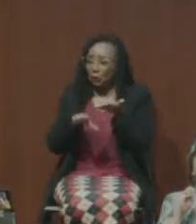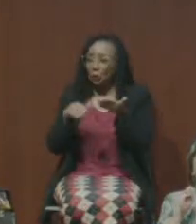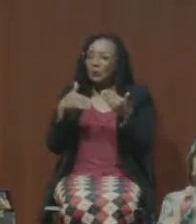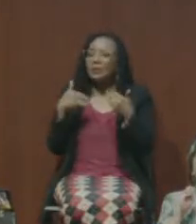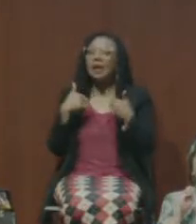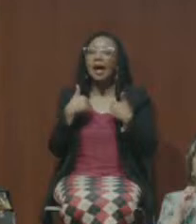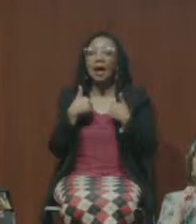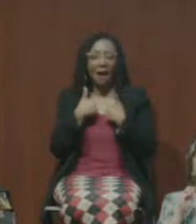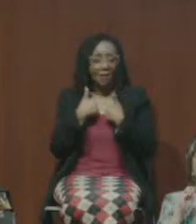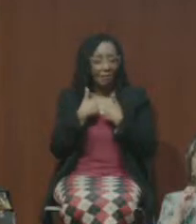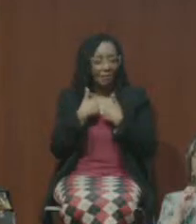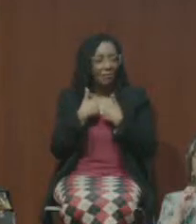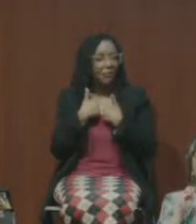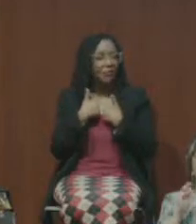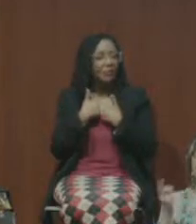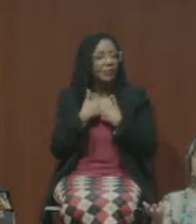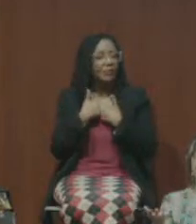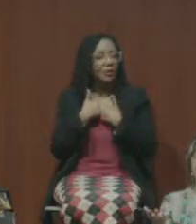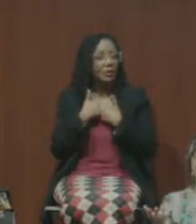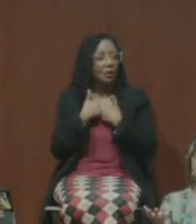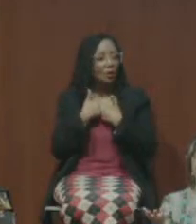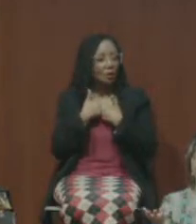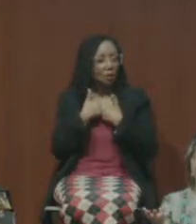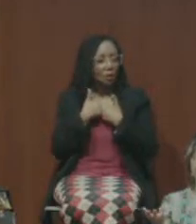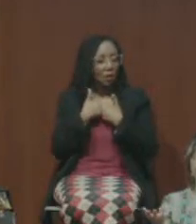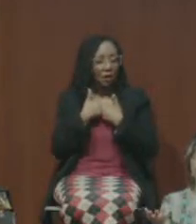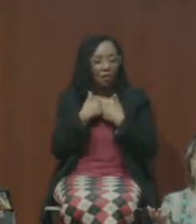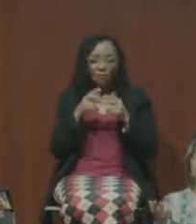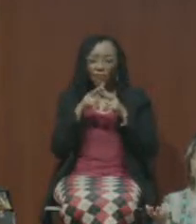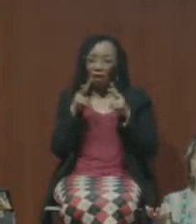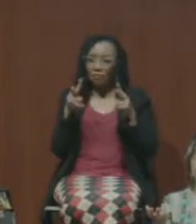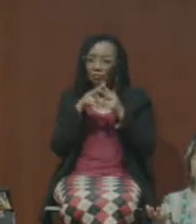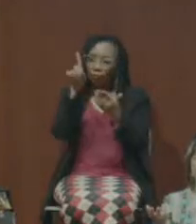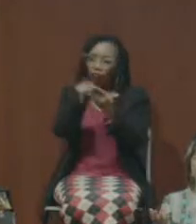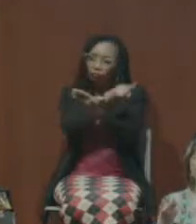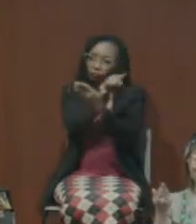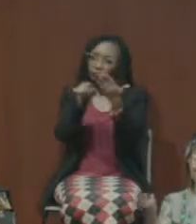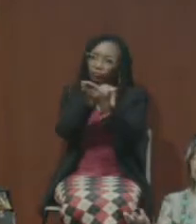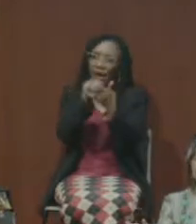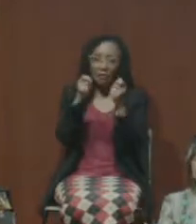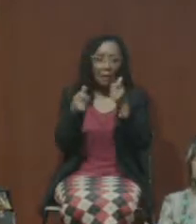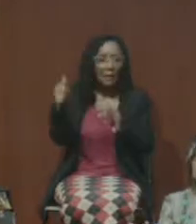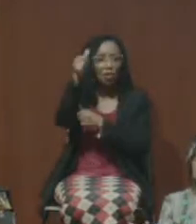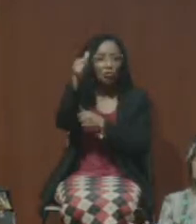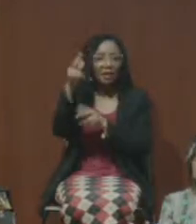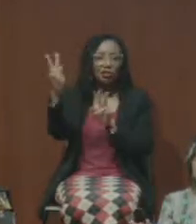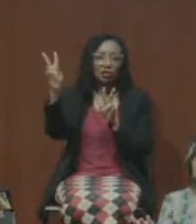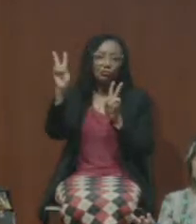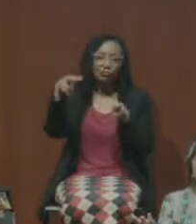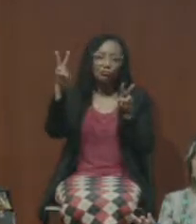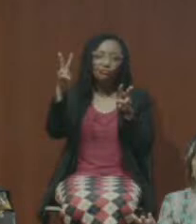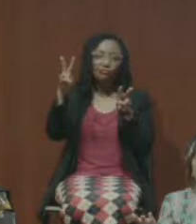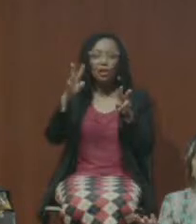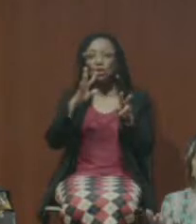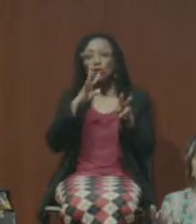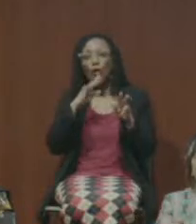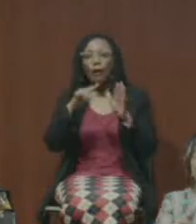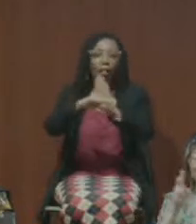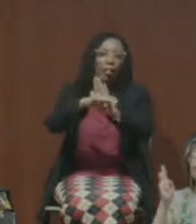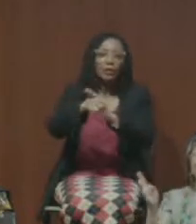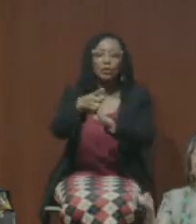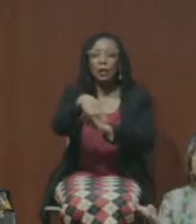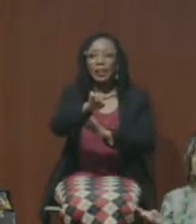have been rightly critical of administrators talking down to them, right? Offering